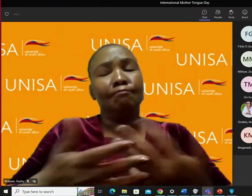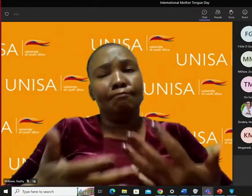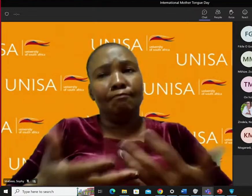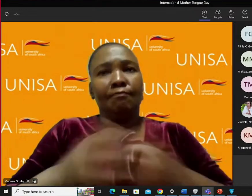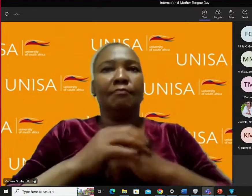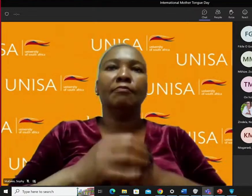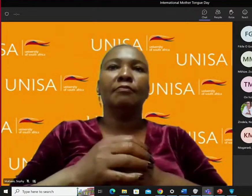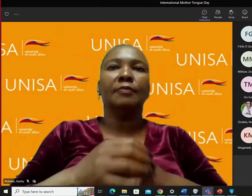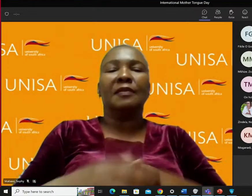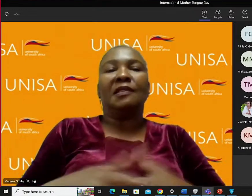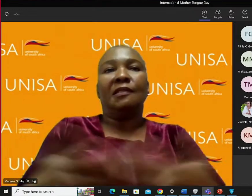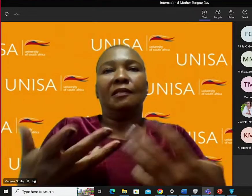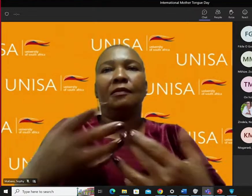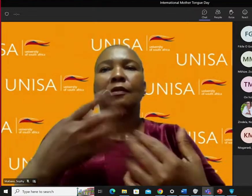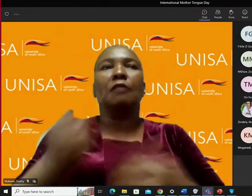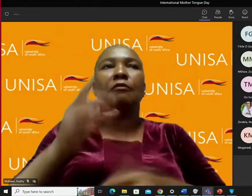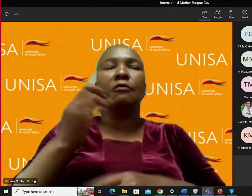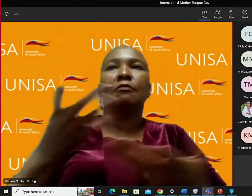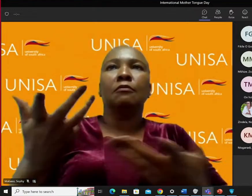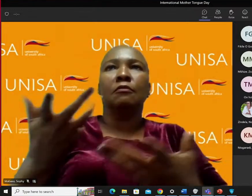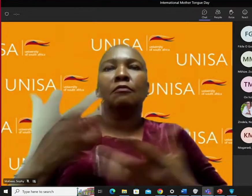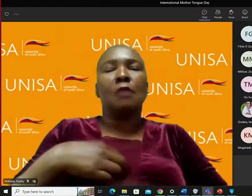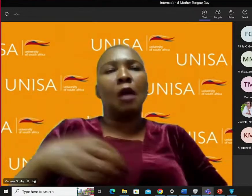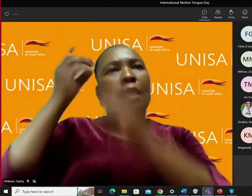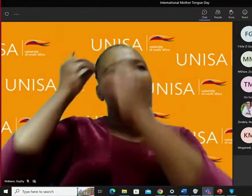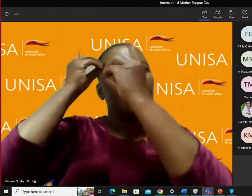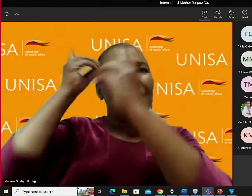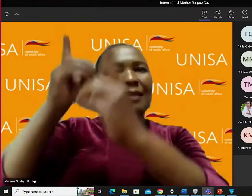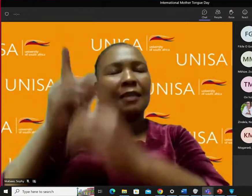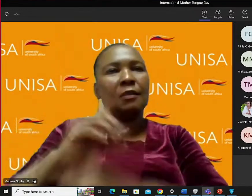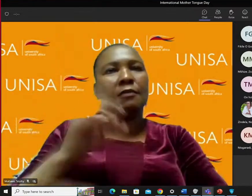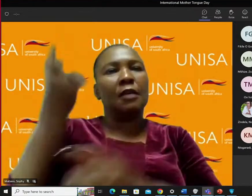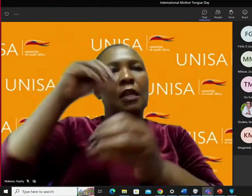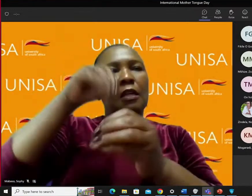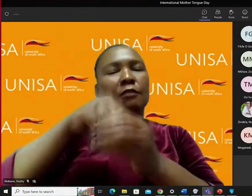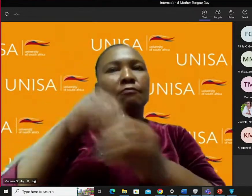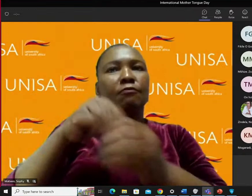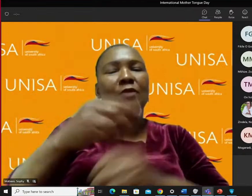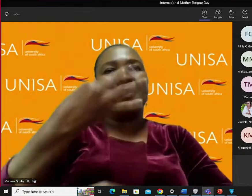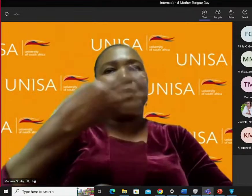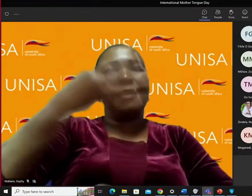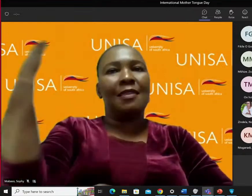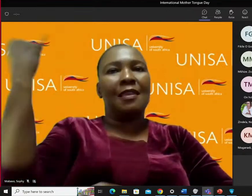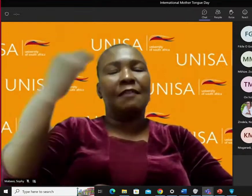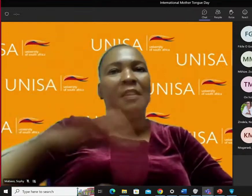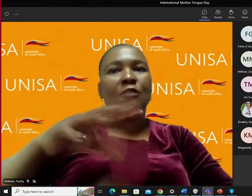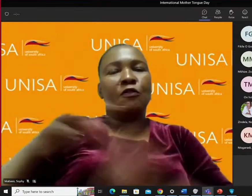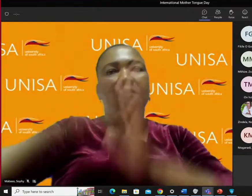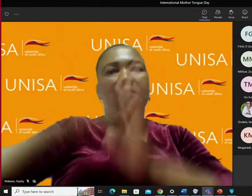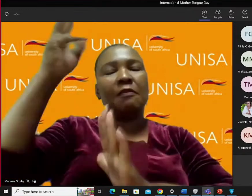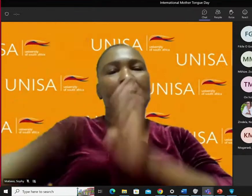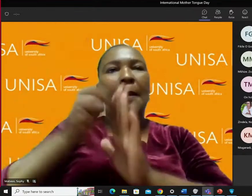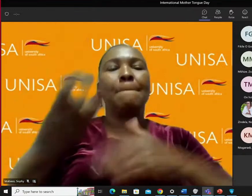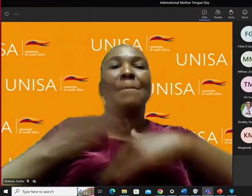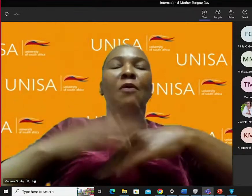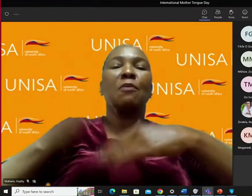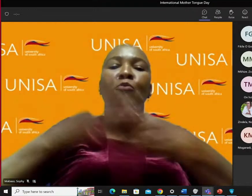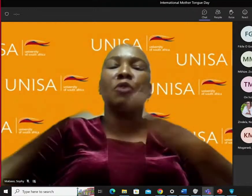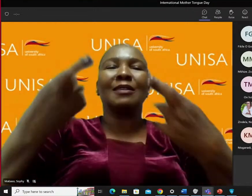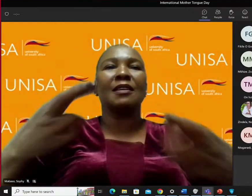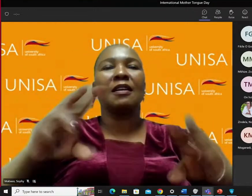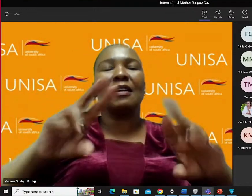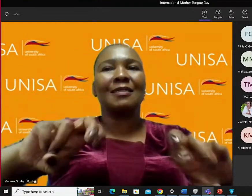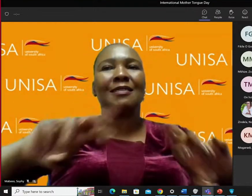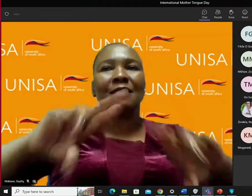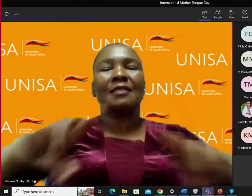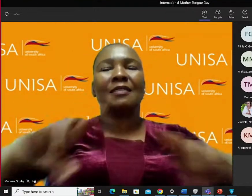Then we have also decided to include in this third phase of development more research into application